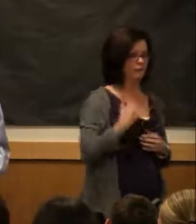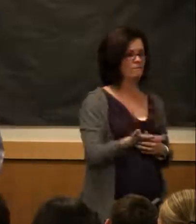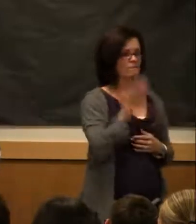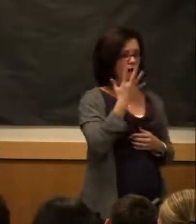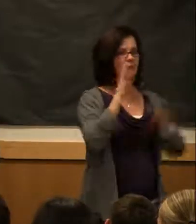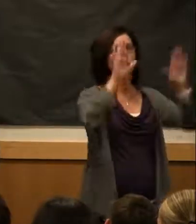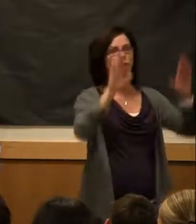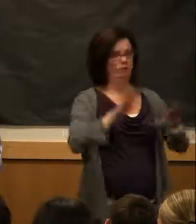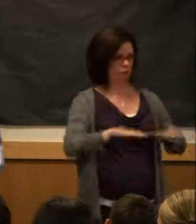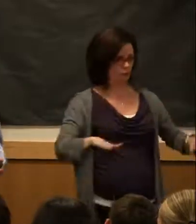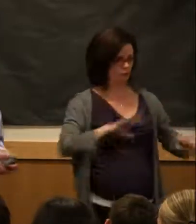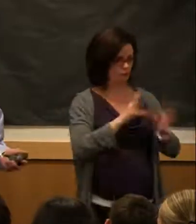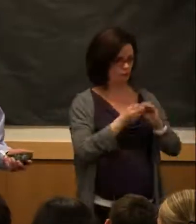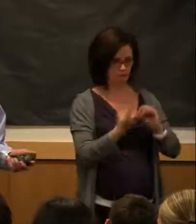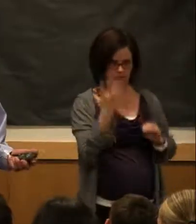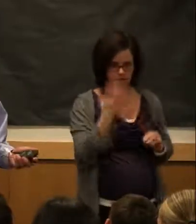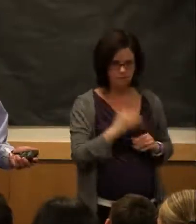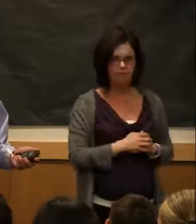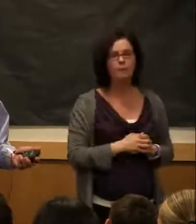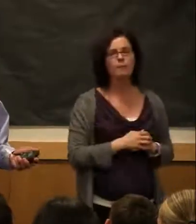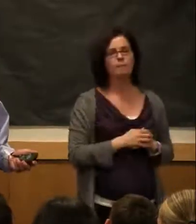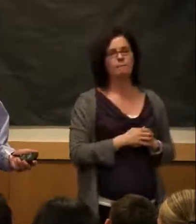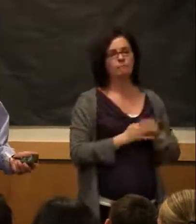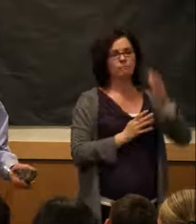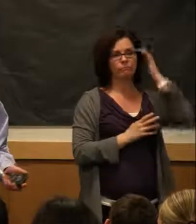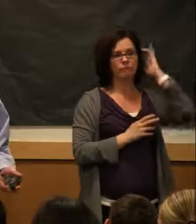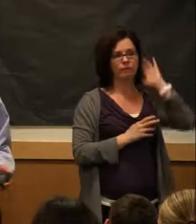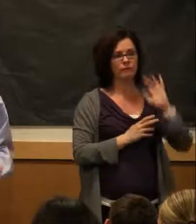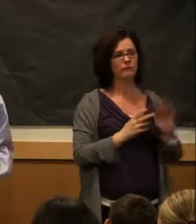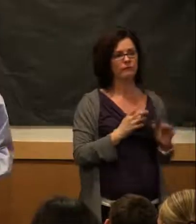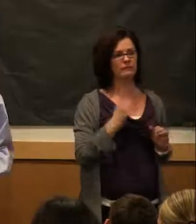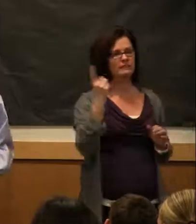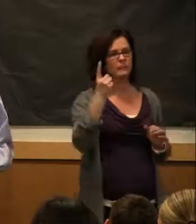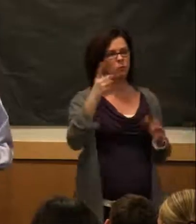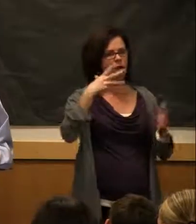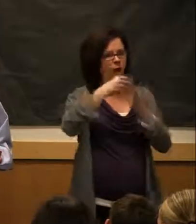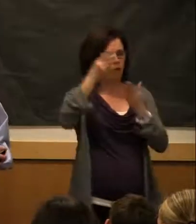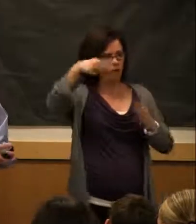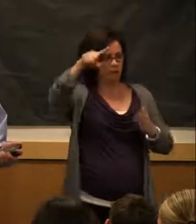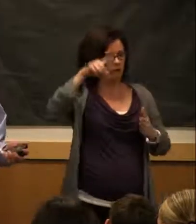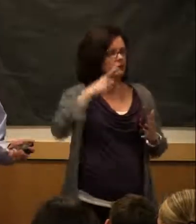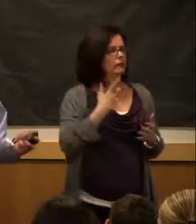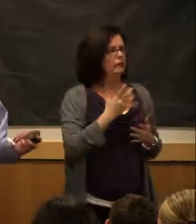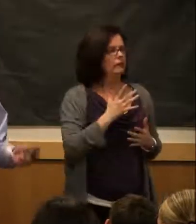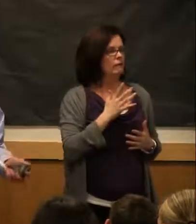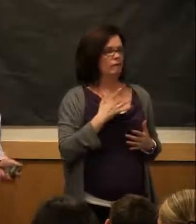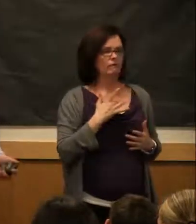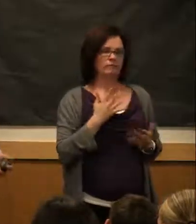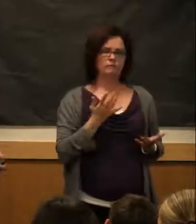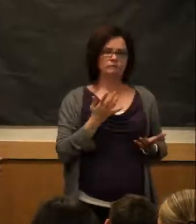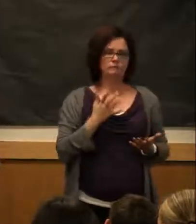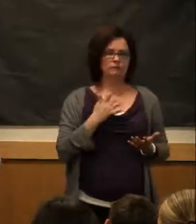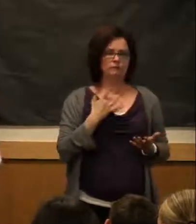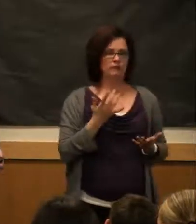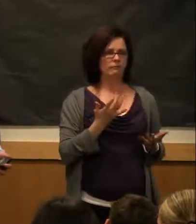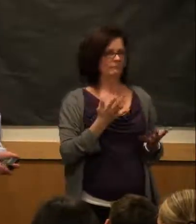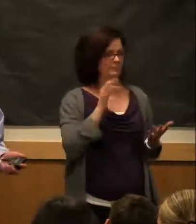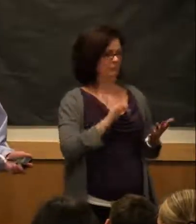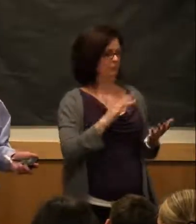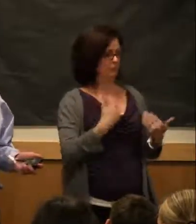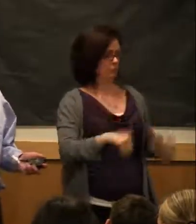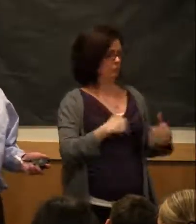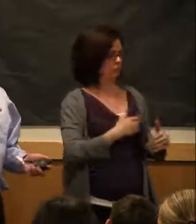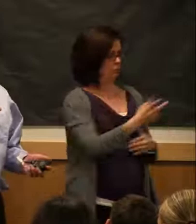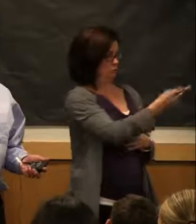wonderful children. And somebody felt that it was, amazing that these